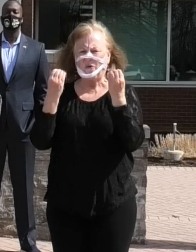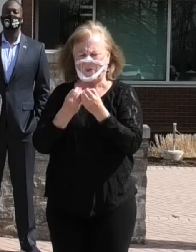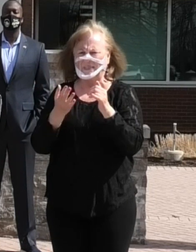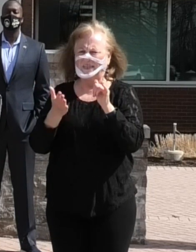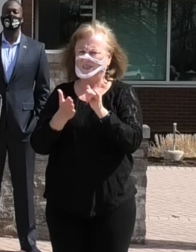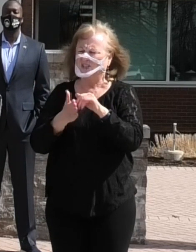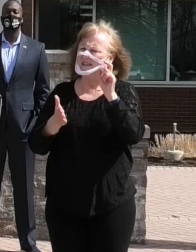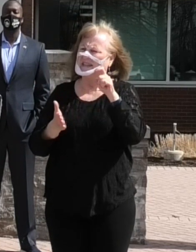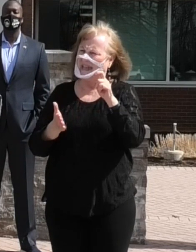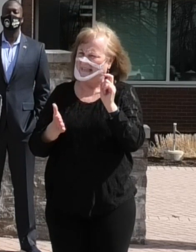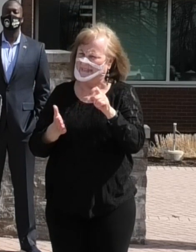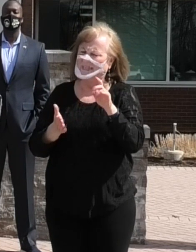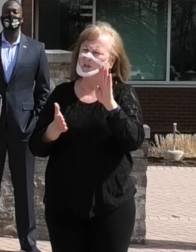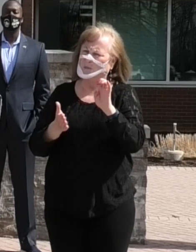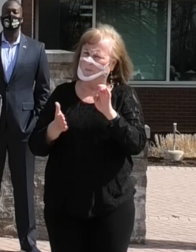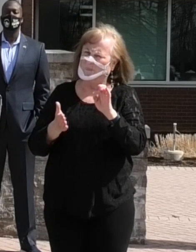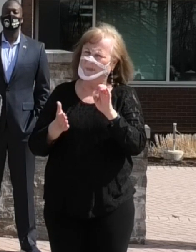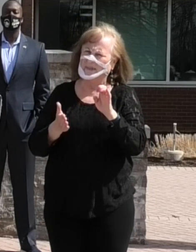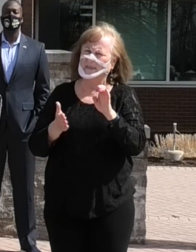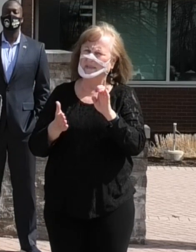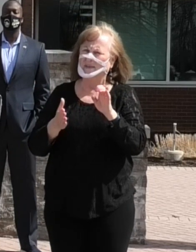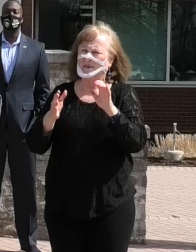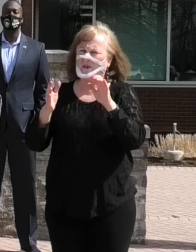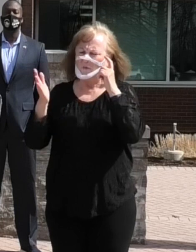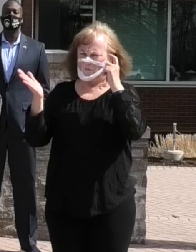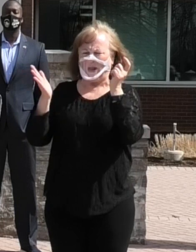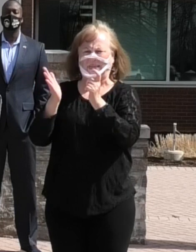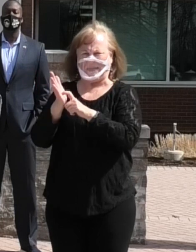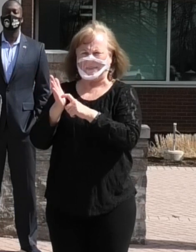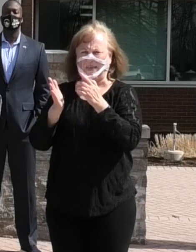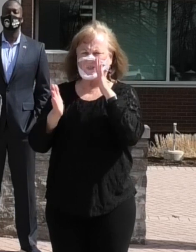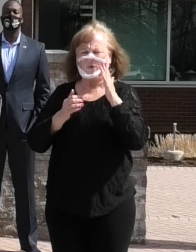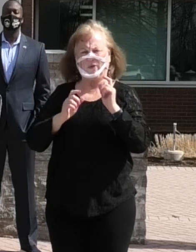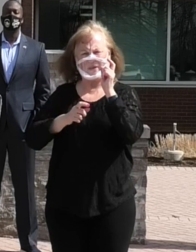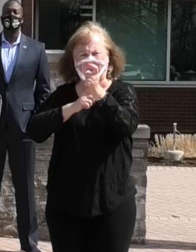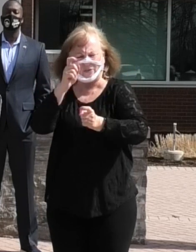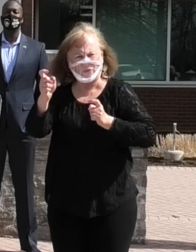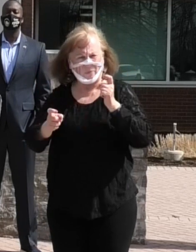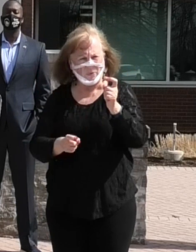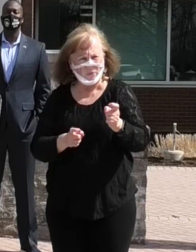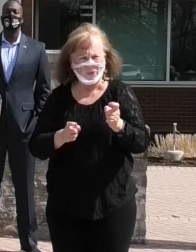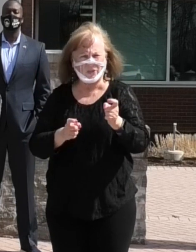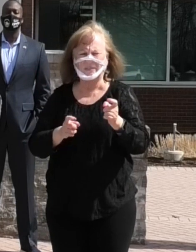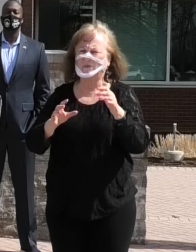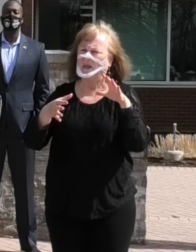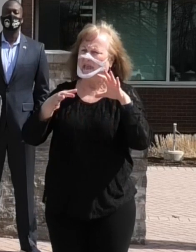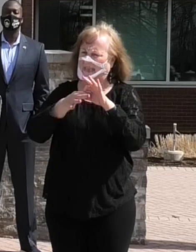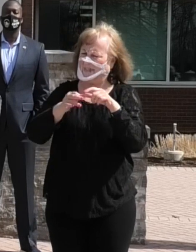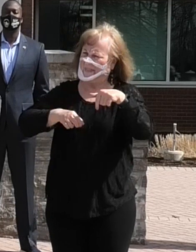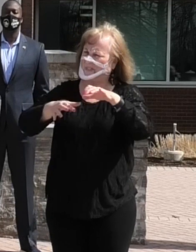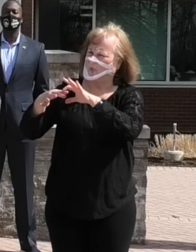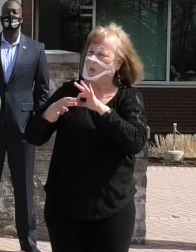Organizations that need to be recognized for their contribution in the coalition: